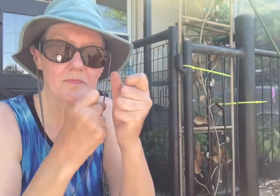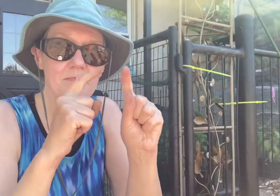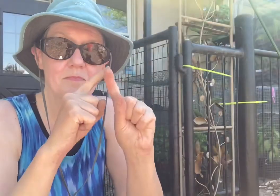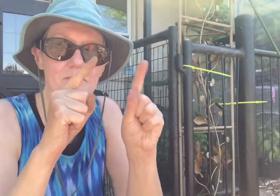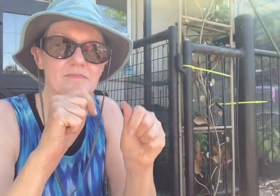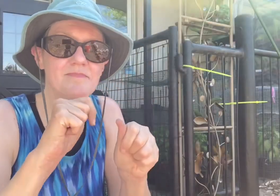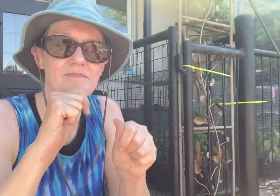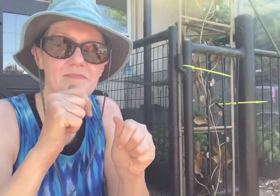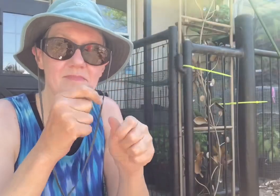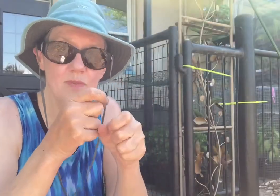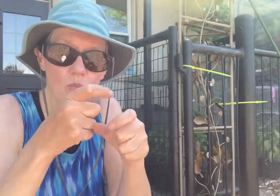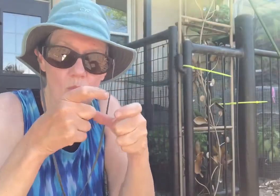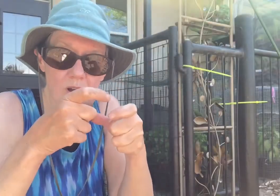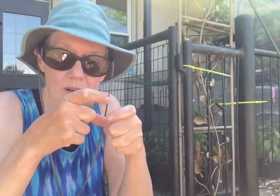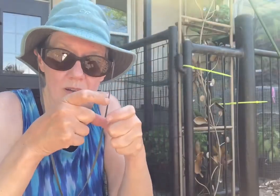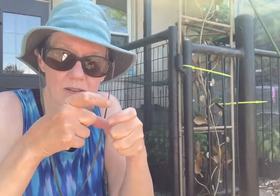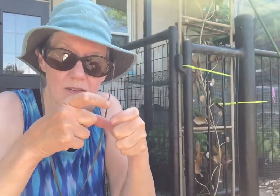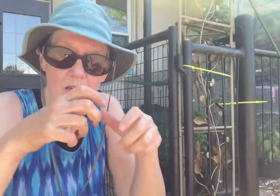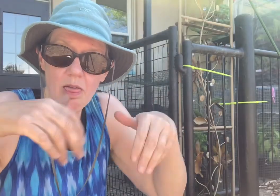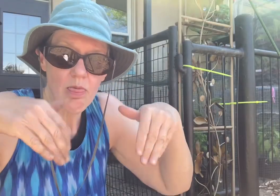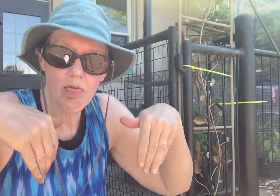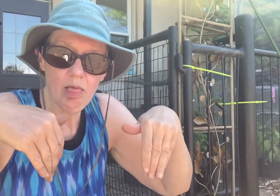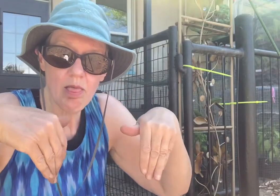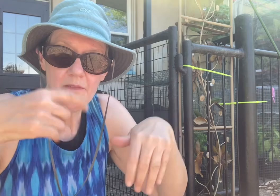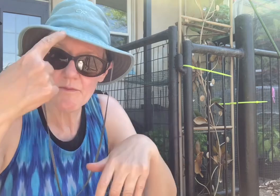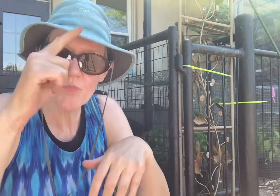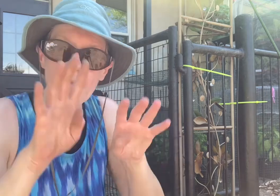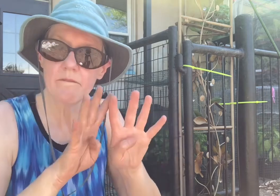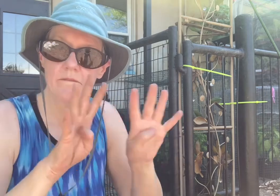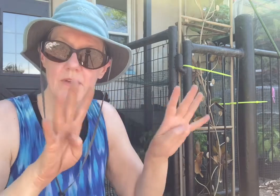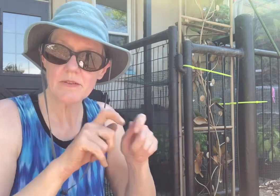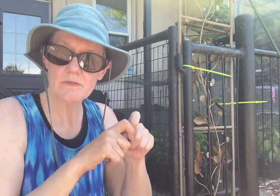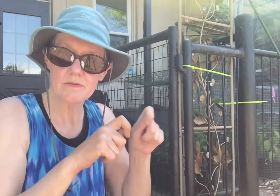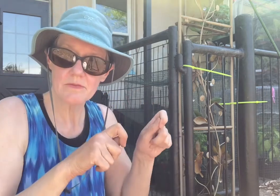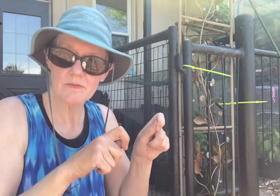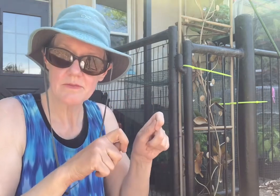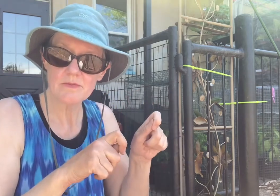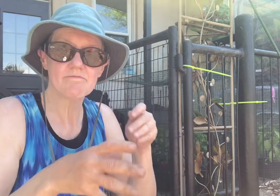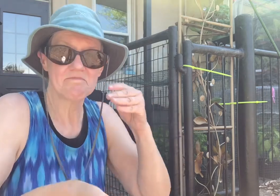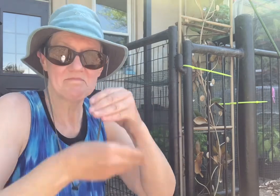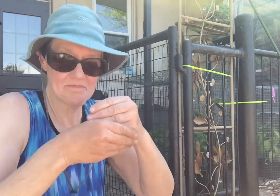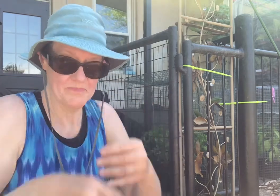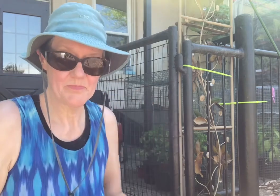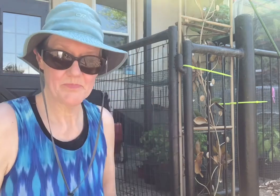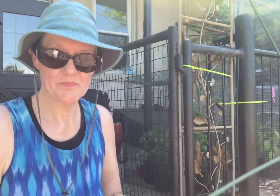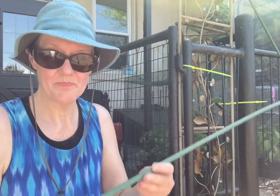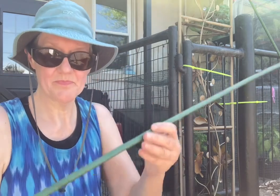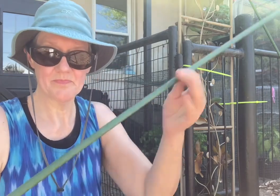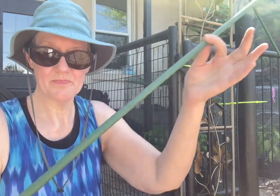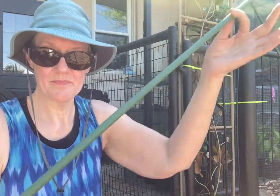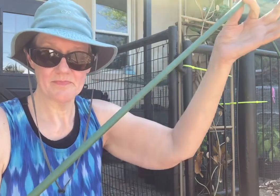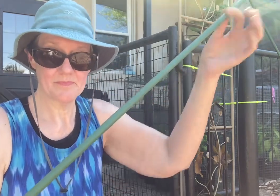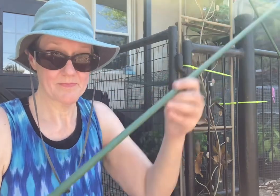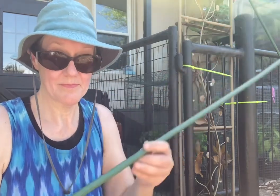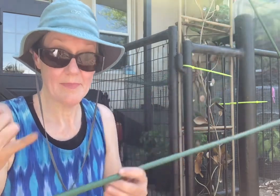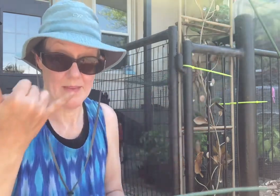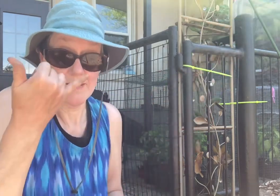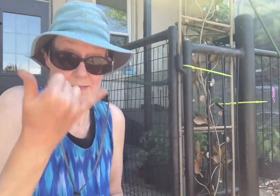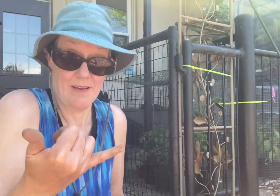Soon they're going to need support, but they're going to be too small to reach the fence. So I'm going to add this garden stake.